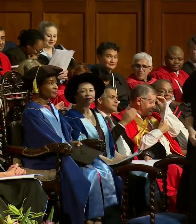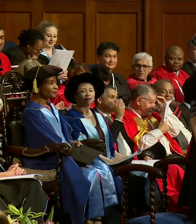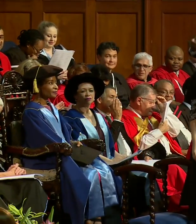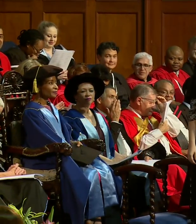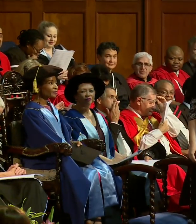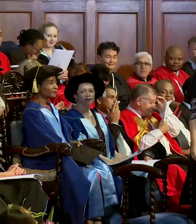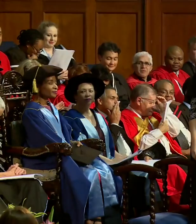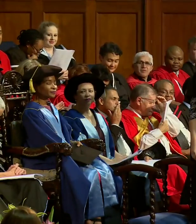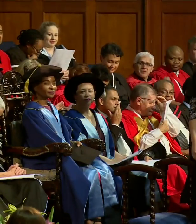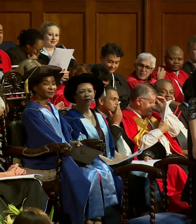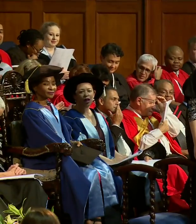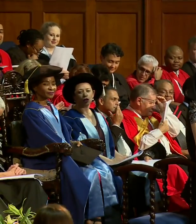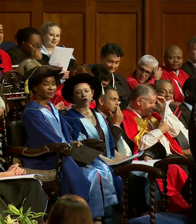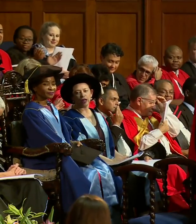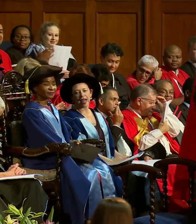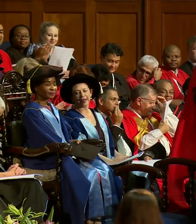Julie Hannah Massin.